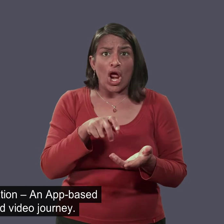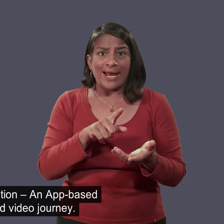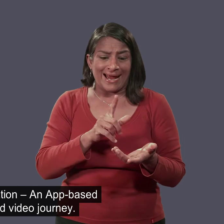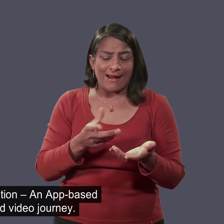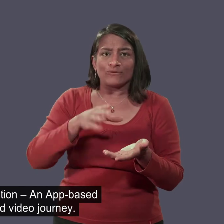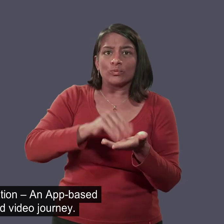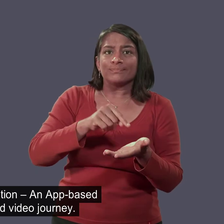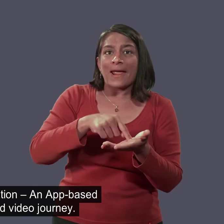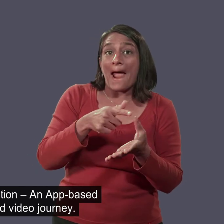free ticketed.